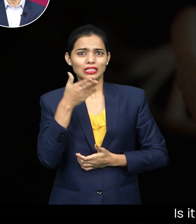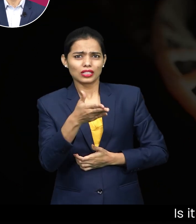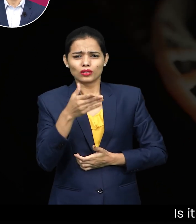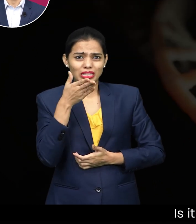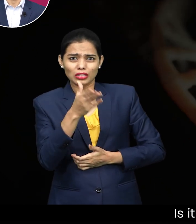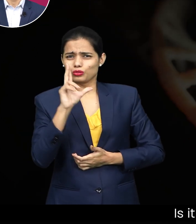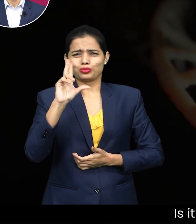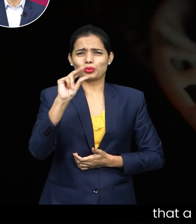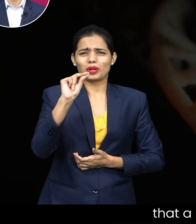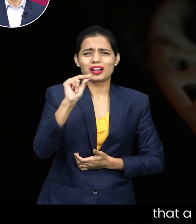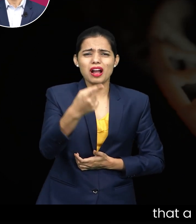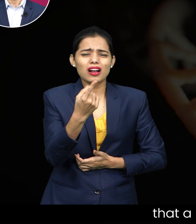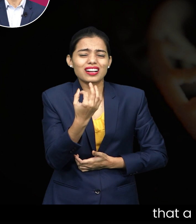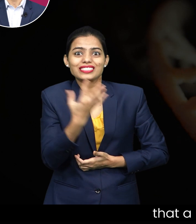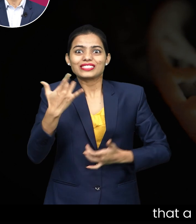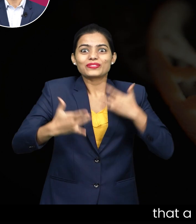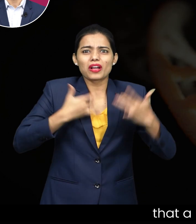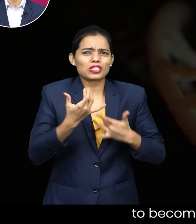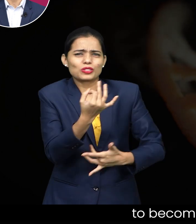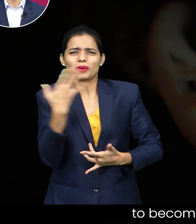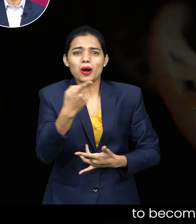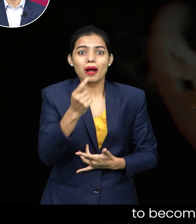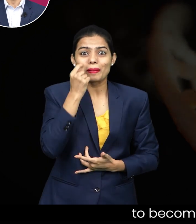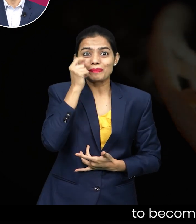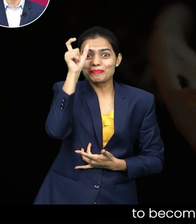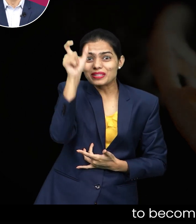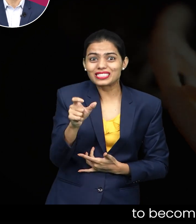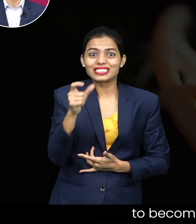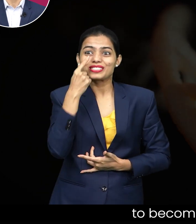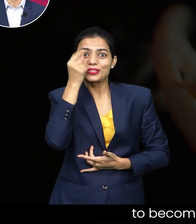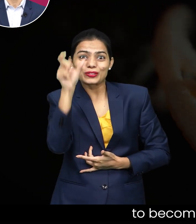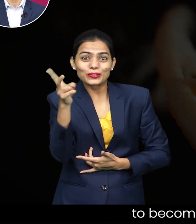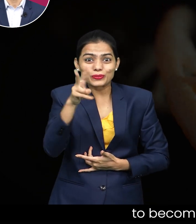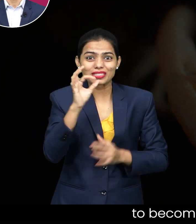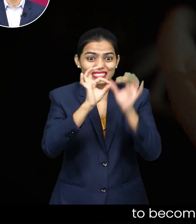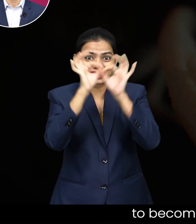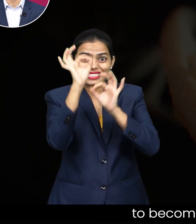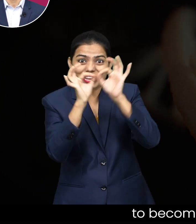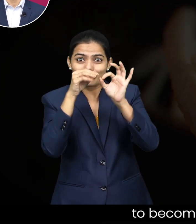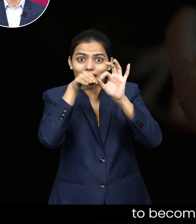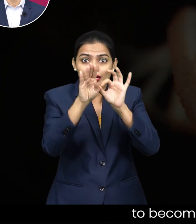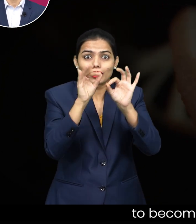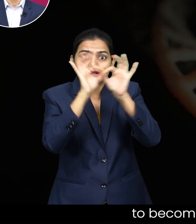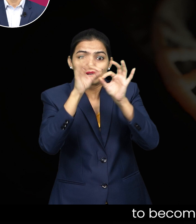Is it not wondering that a parent cell divides to become two daughter cells?